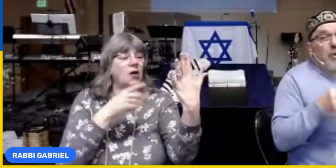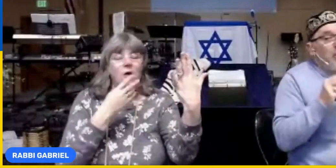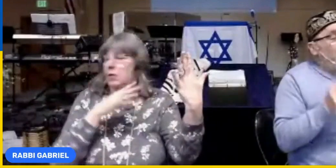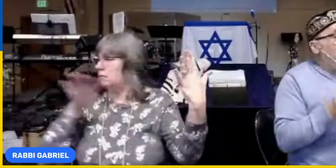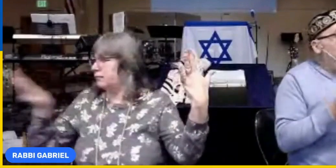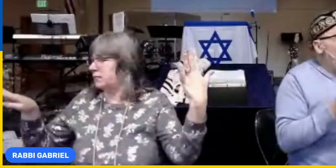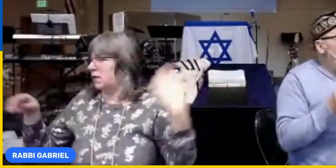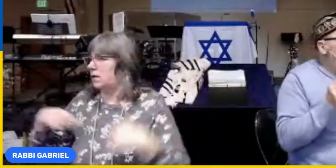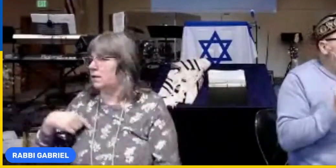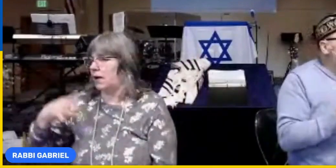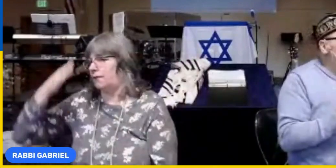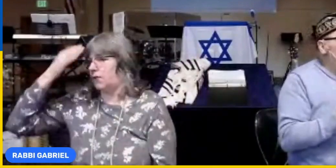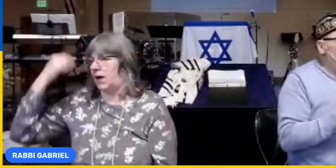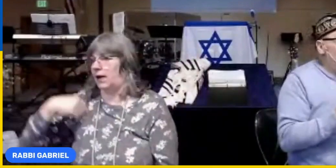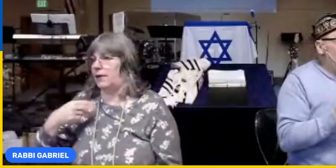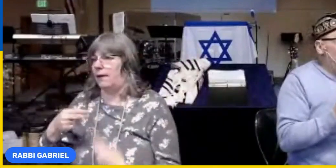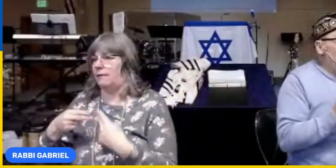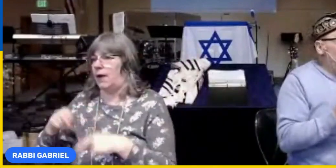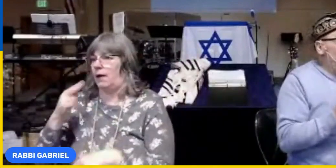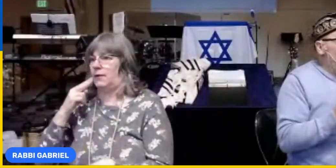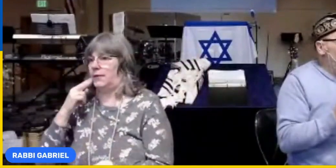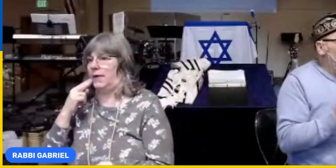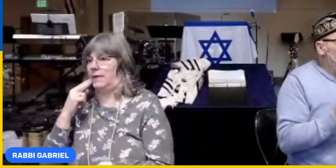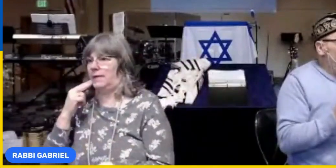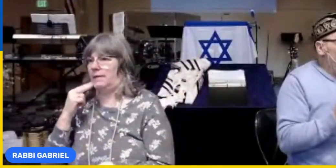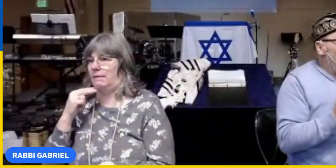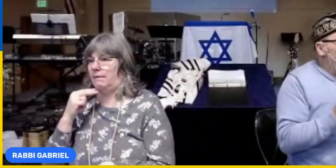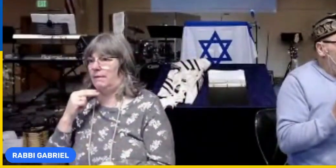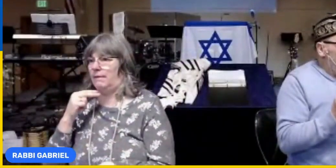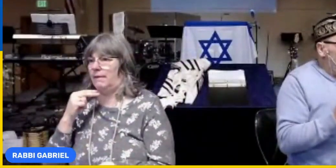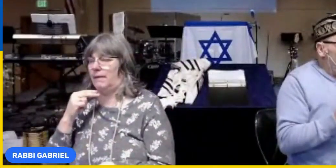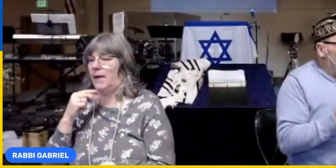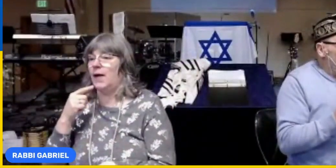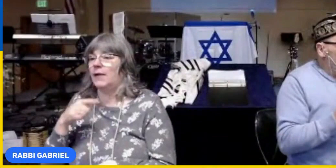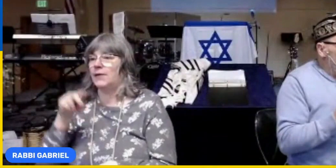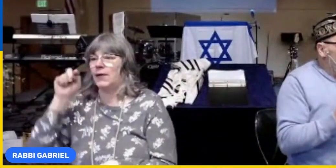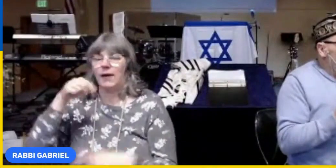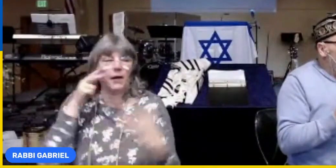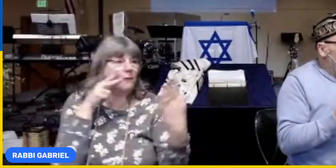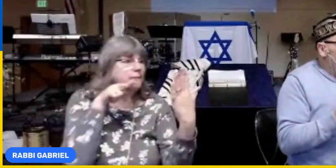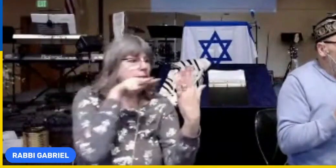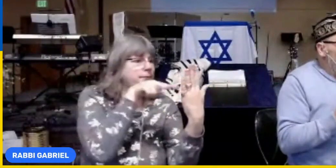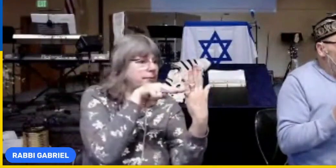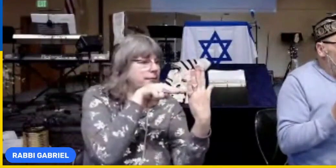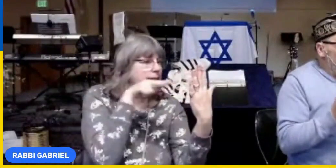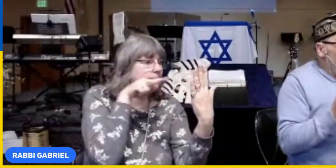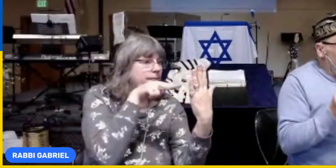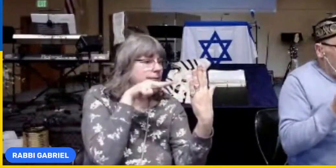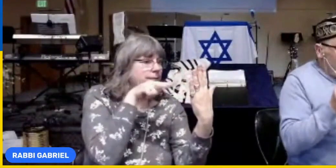You know, the book of James almost didn't make the cut